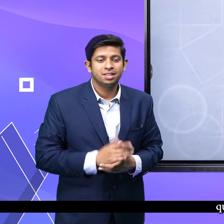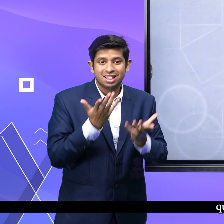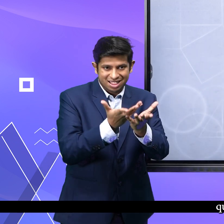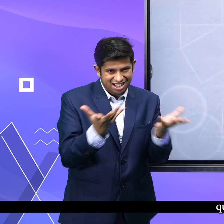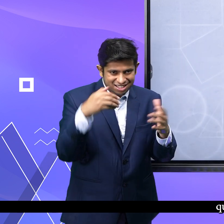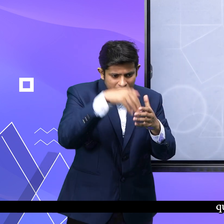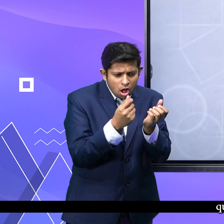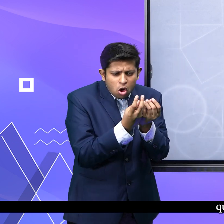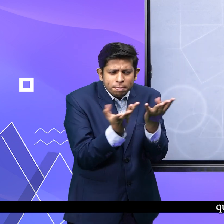quantity